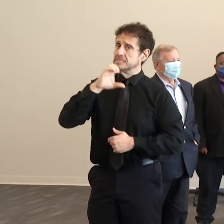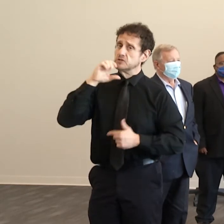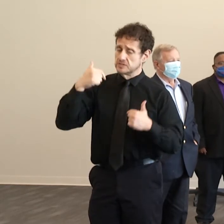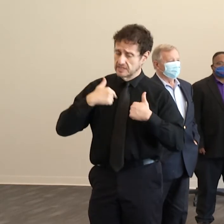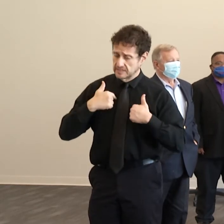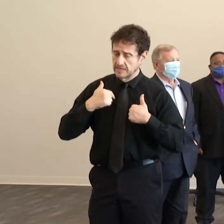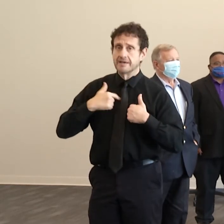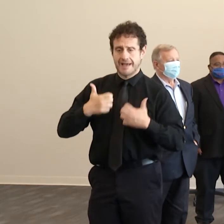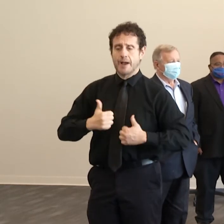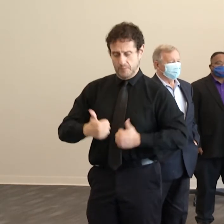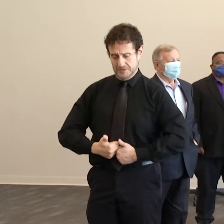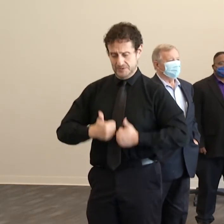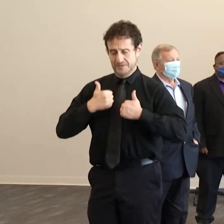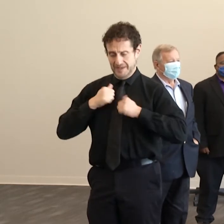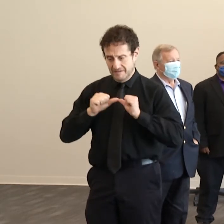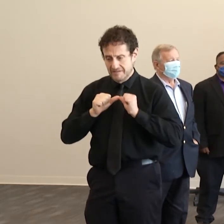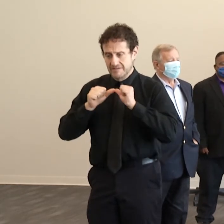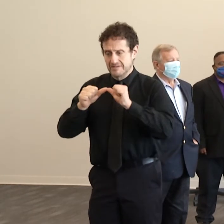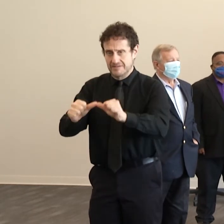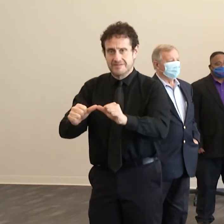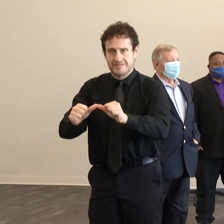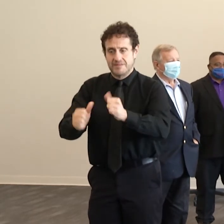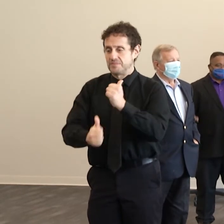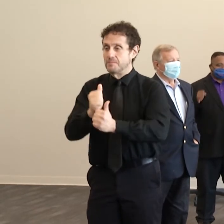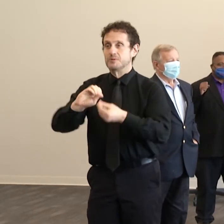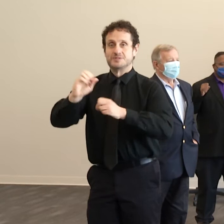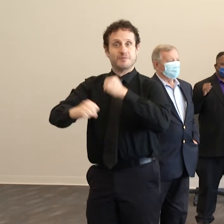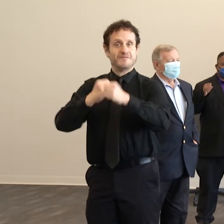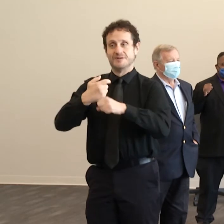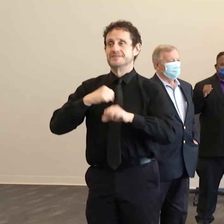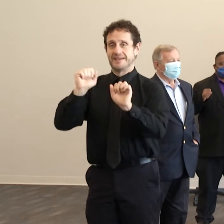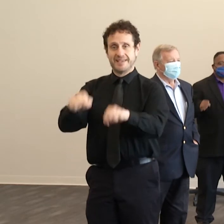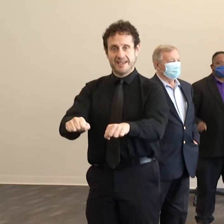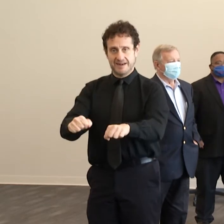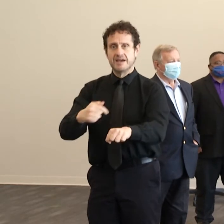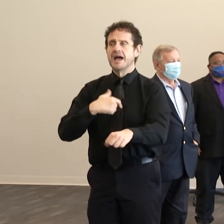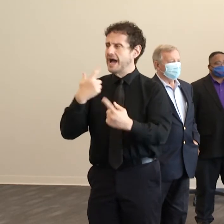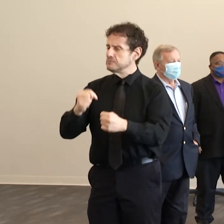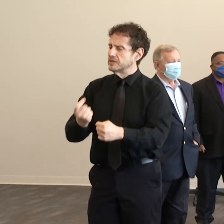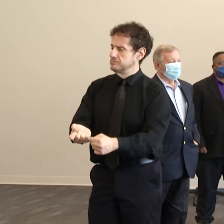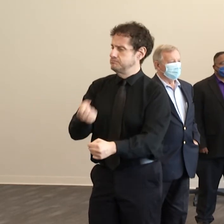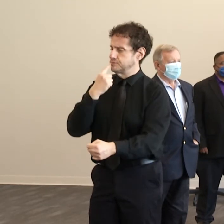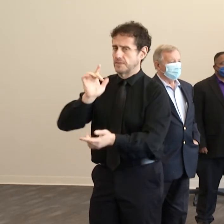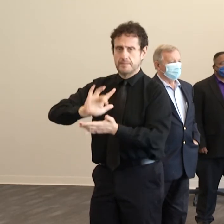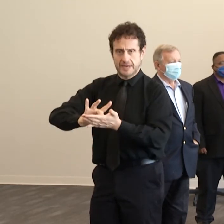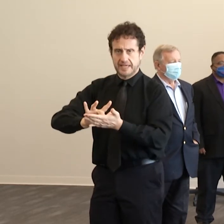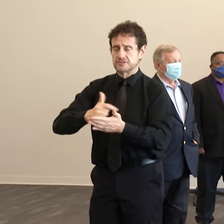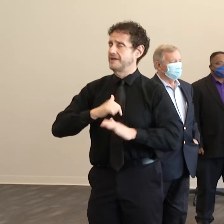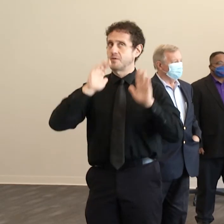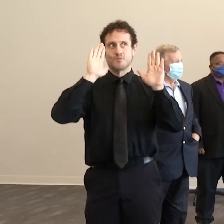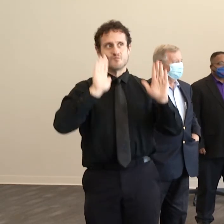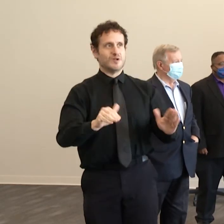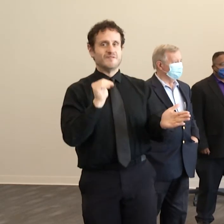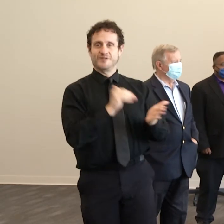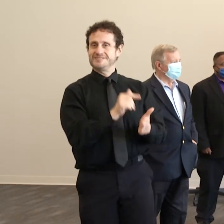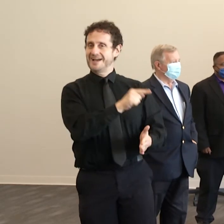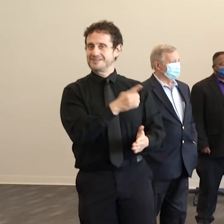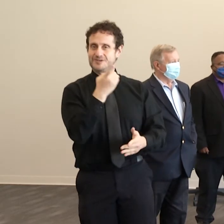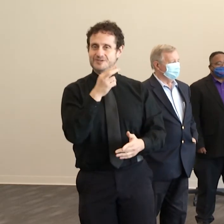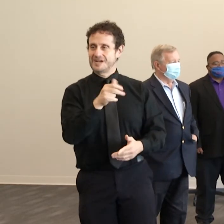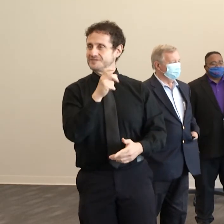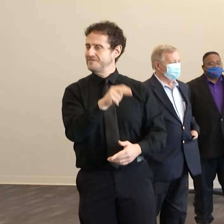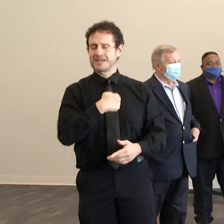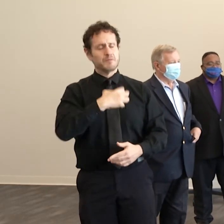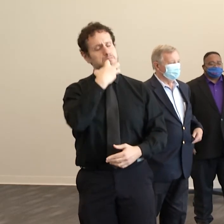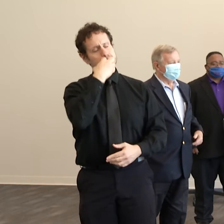want to live as long as I can. I'm trying to take this medication like Dr. Fegan. I have a wonderful, wonderful doctor that I really